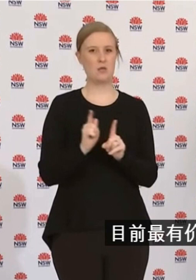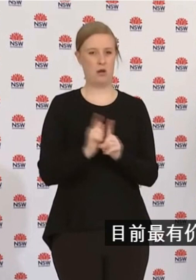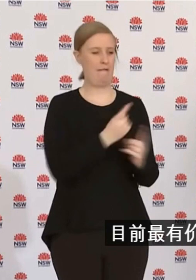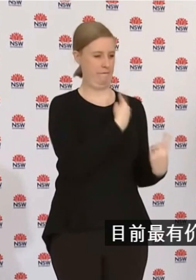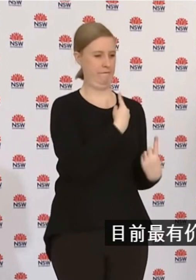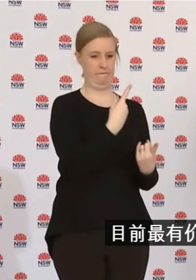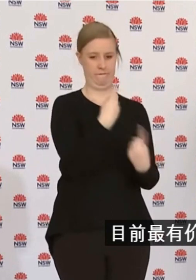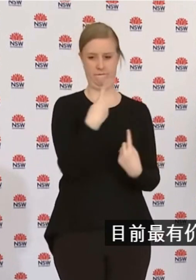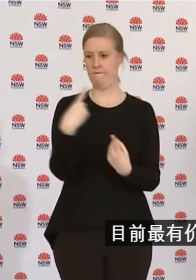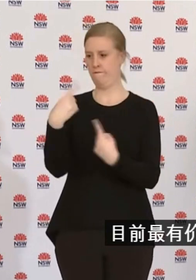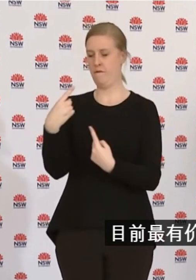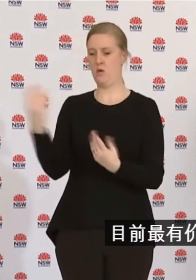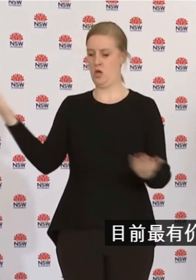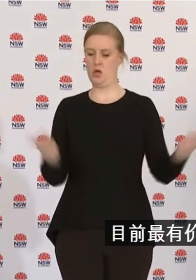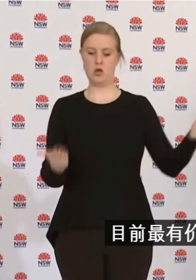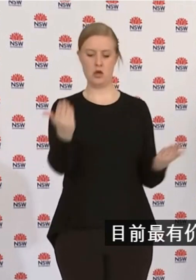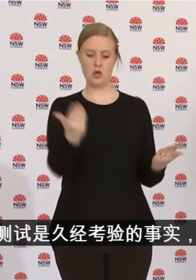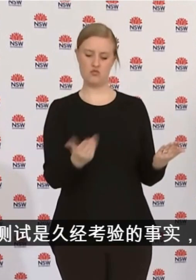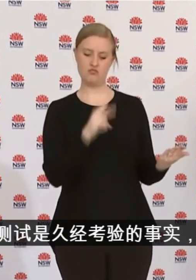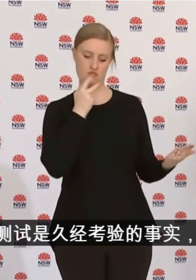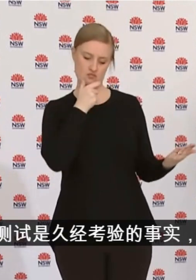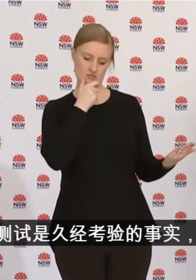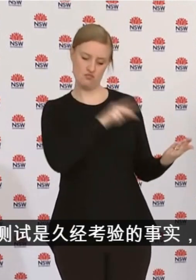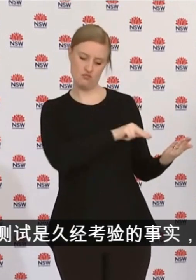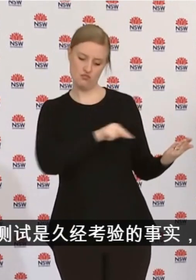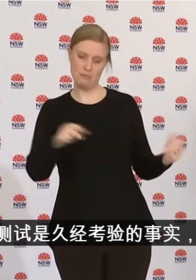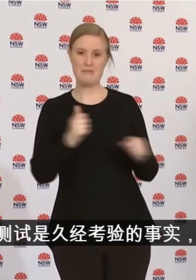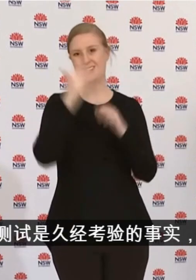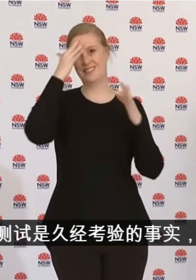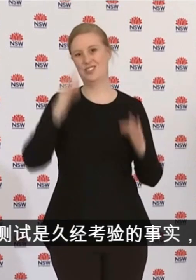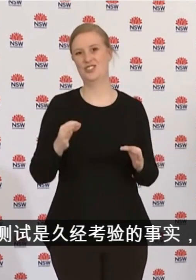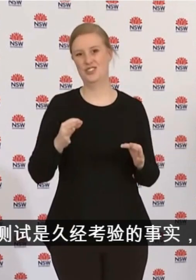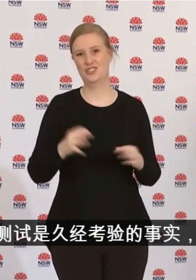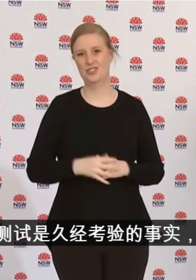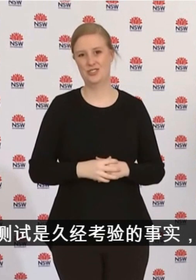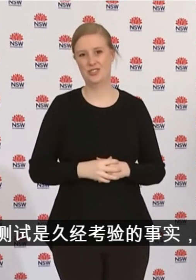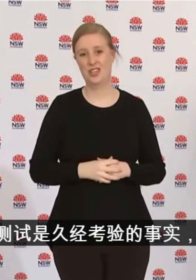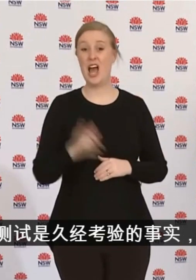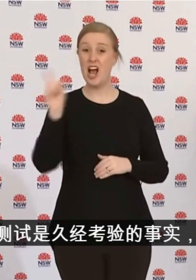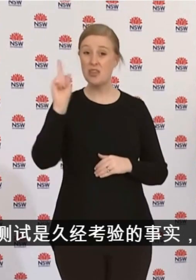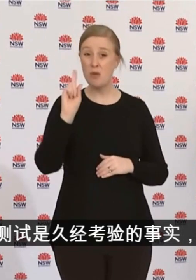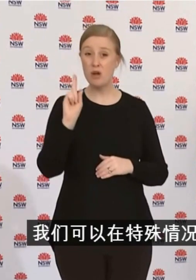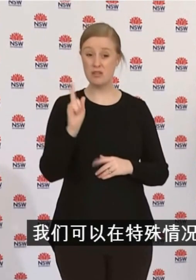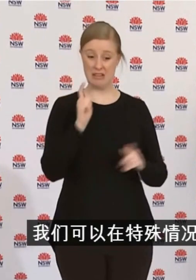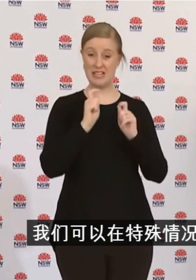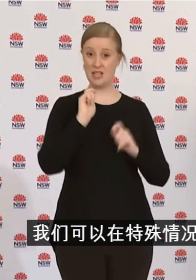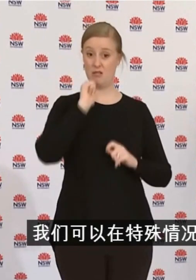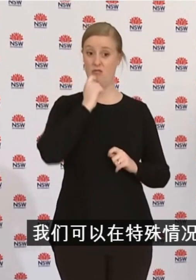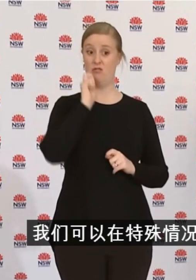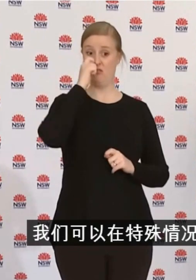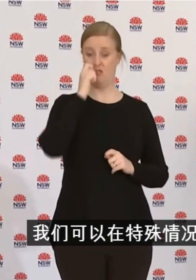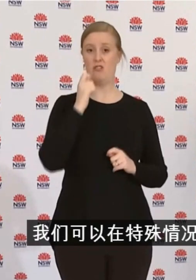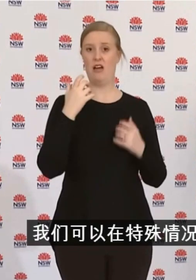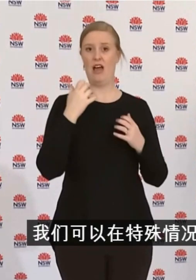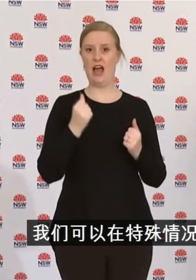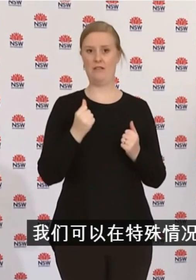are. And at the moment, for diagnosis, PCR tests is the tried and true and proven. In fact, we're developing much more rapid tests that we can